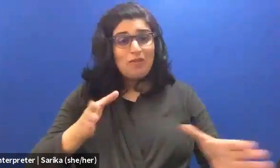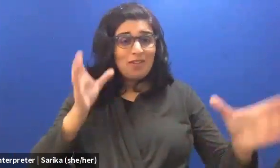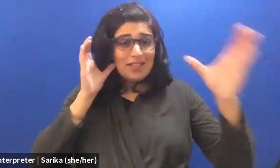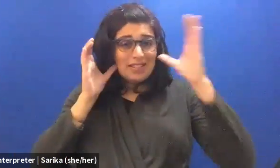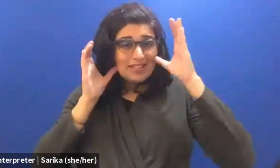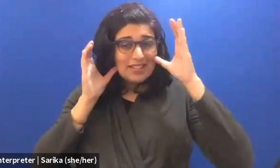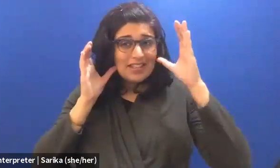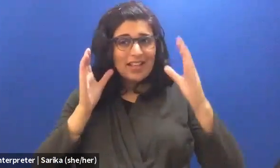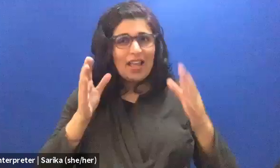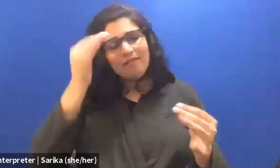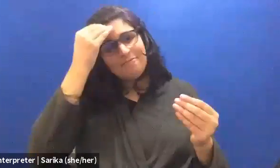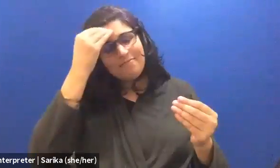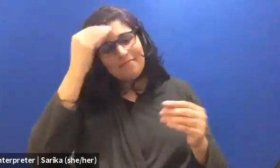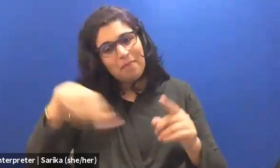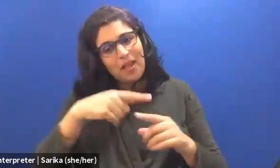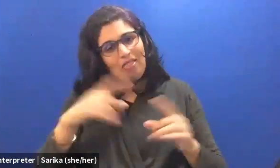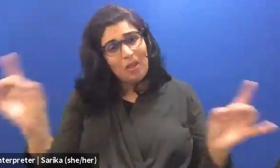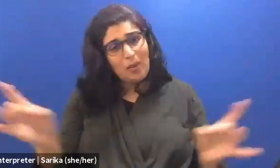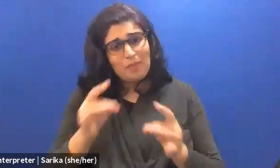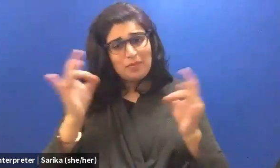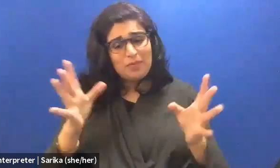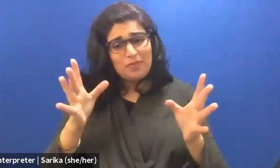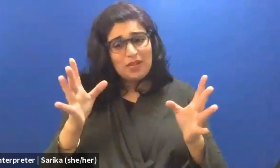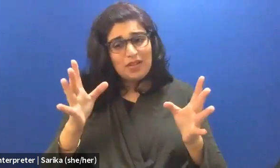I think about the abuse that's,